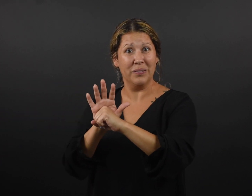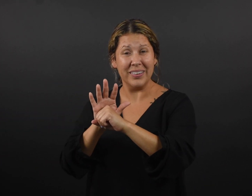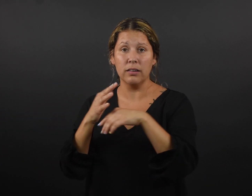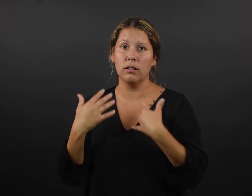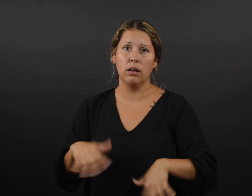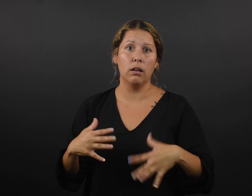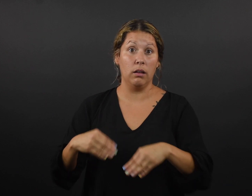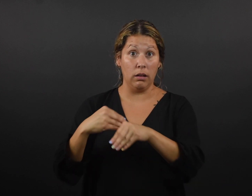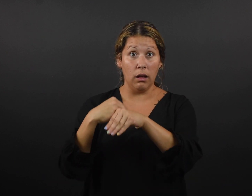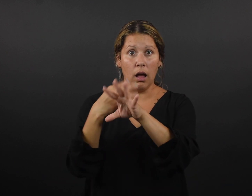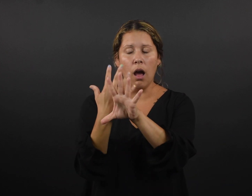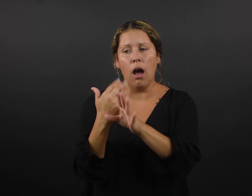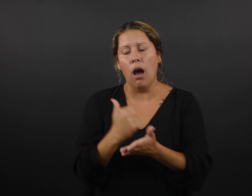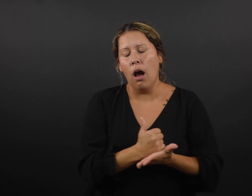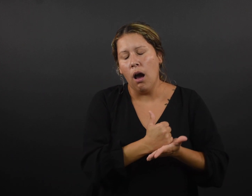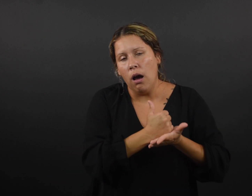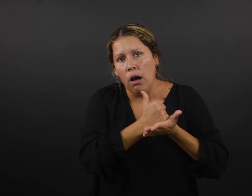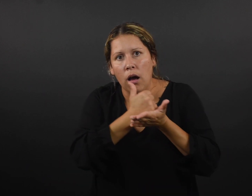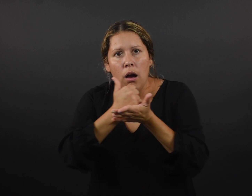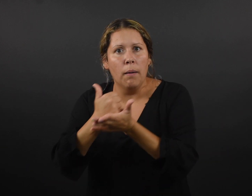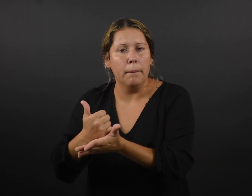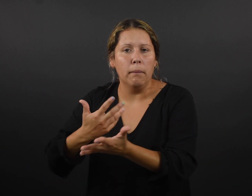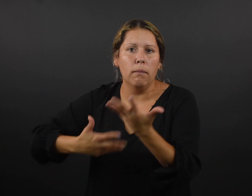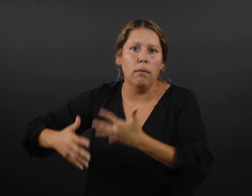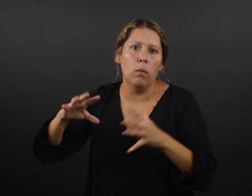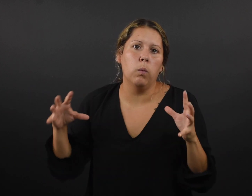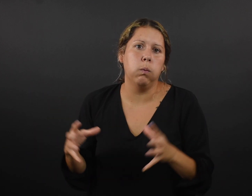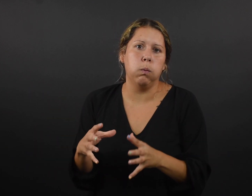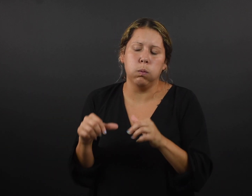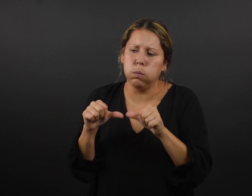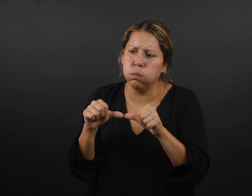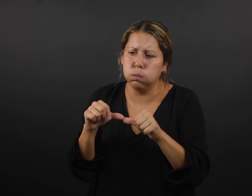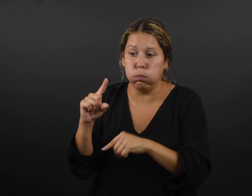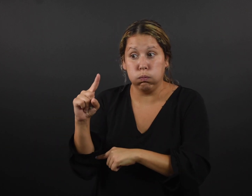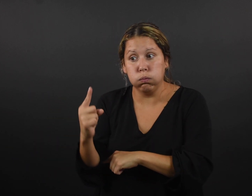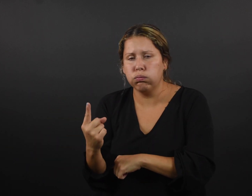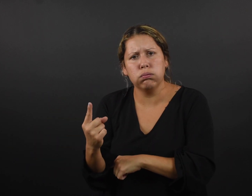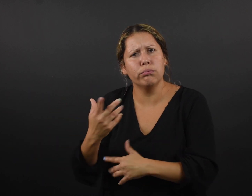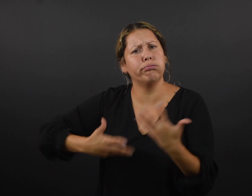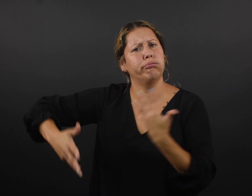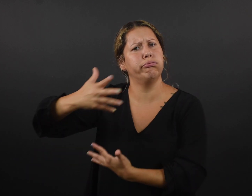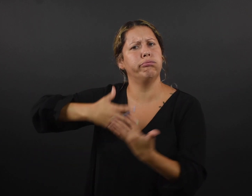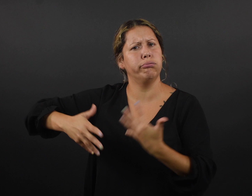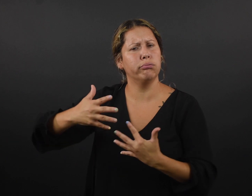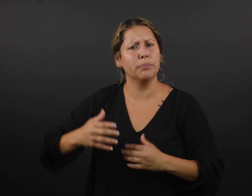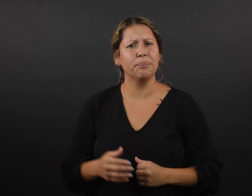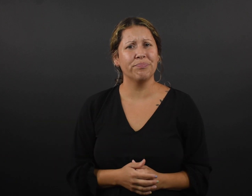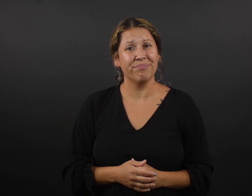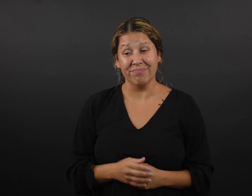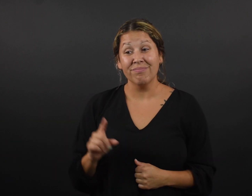combat social isolation for families in a culturally relevant setting during the pandemic.